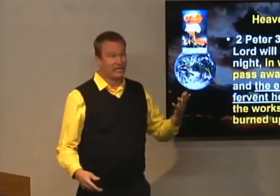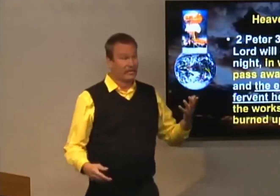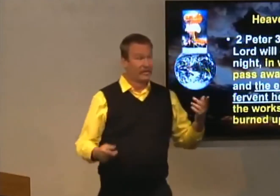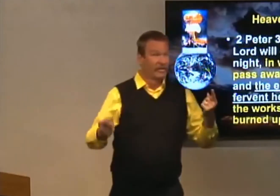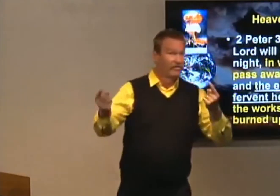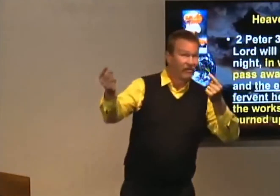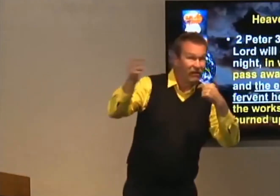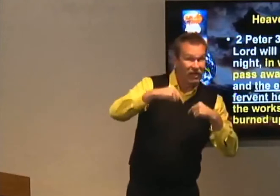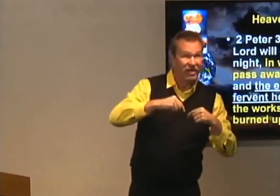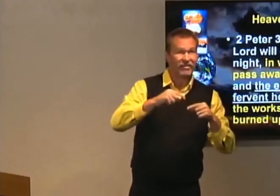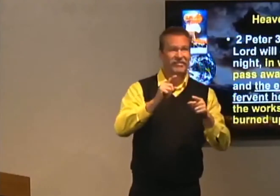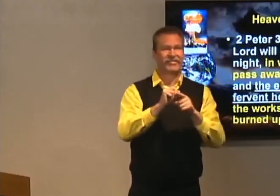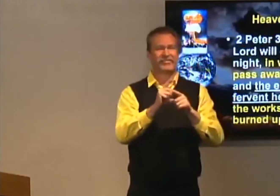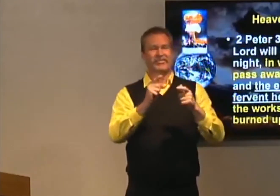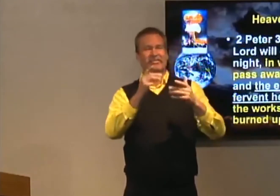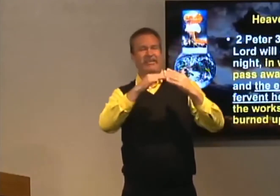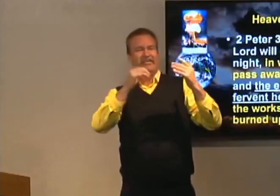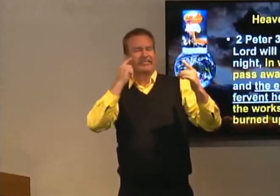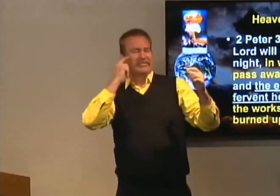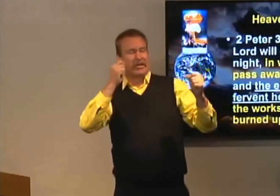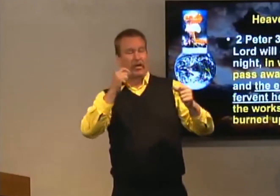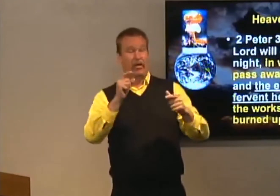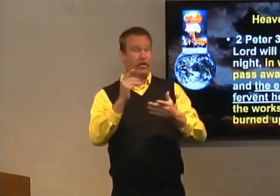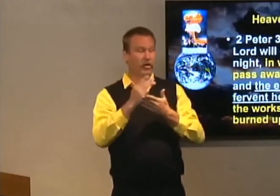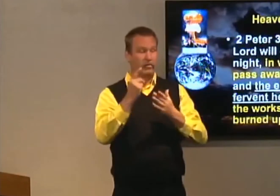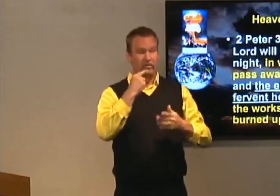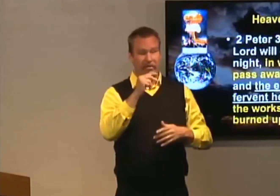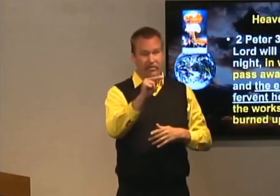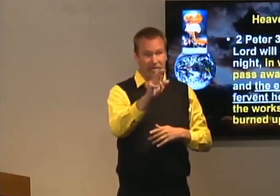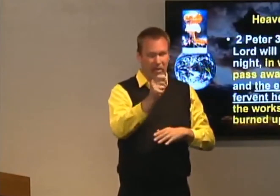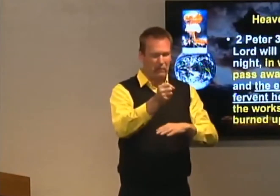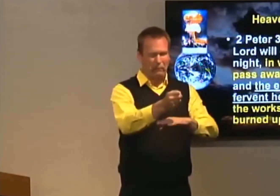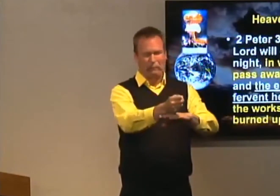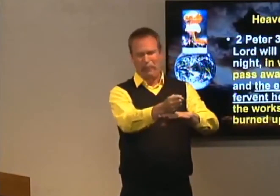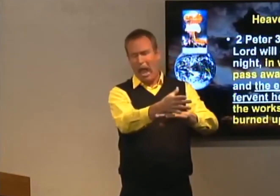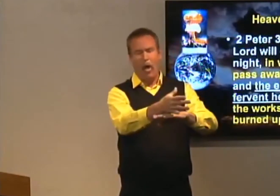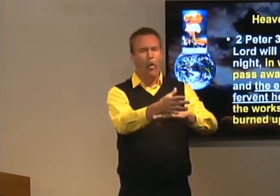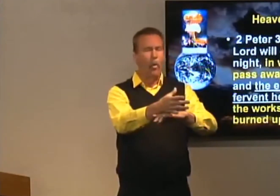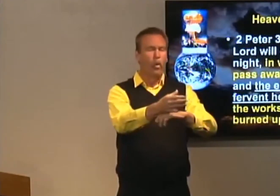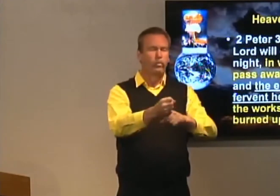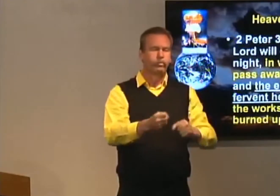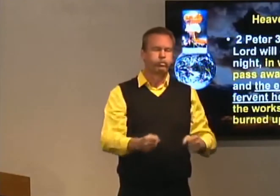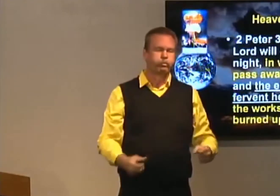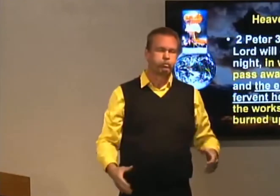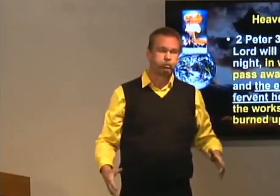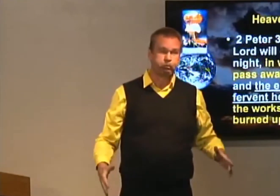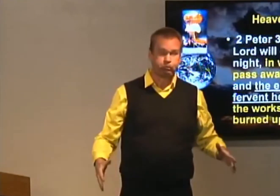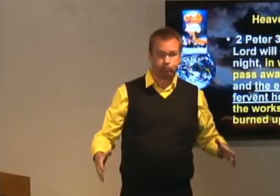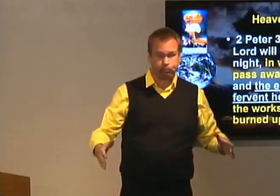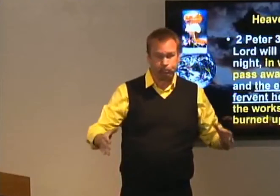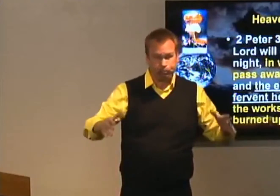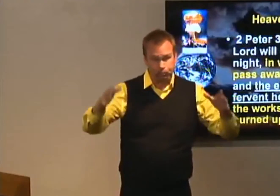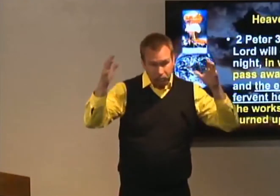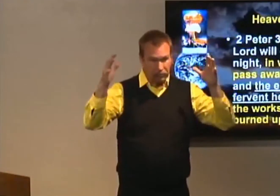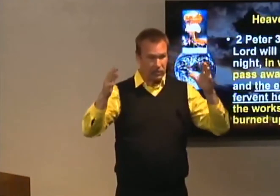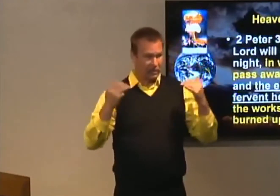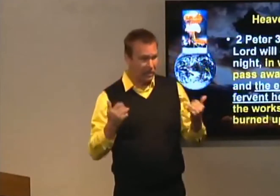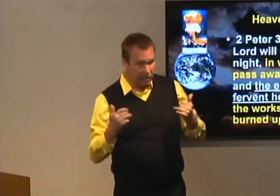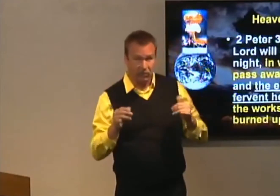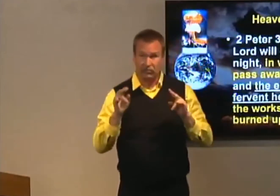And you see this picture here, that Jesus will come and there will be such a loud noise. And it will be, people think of an atomic bomb